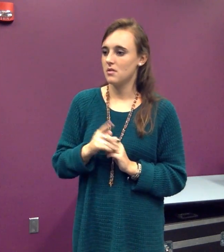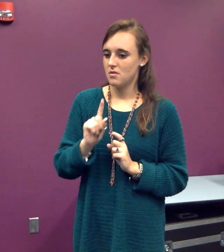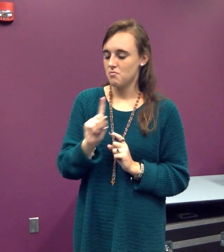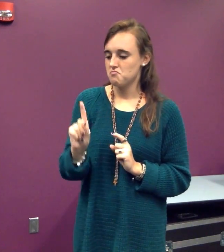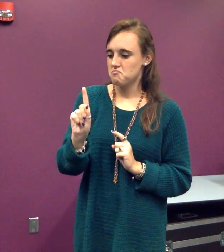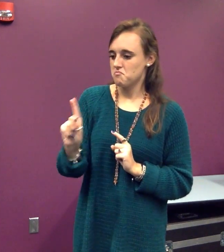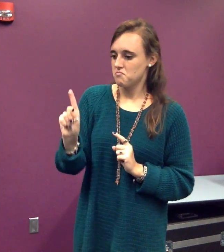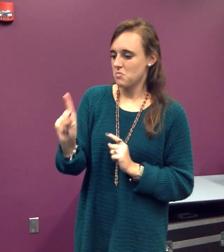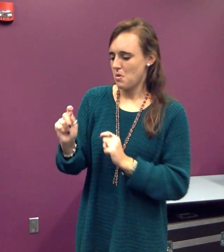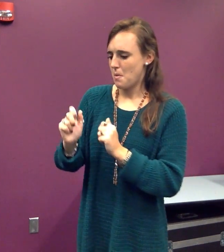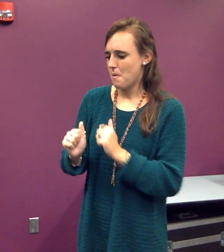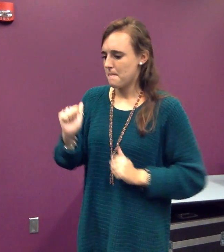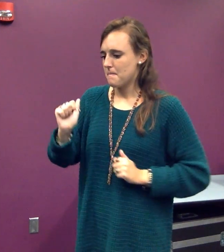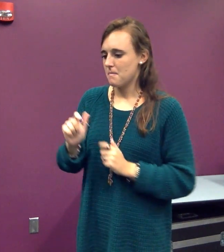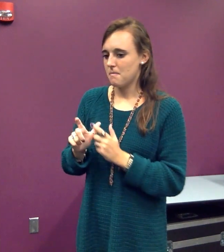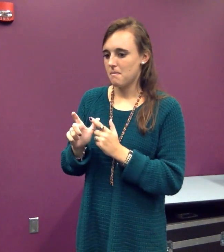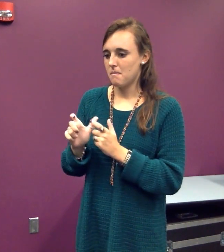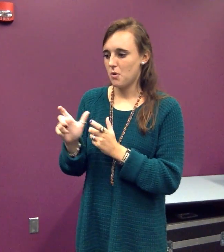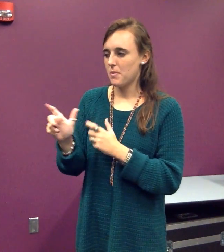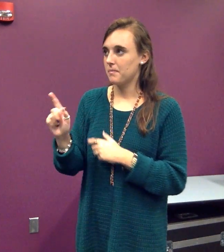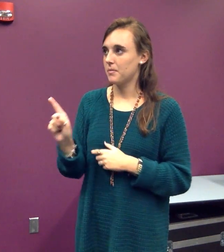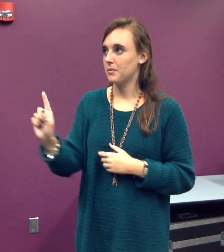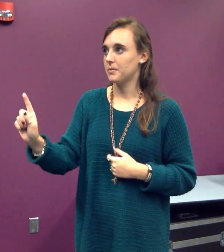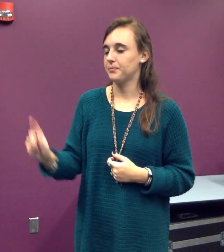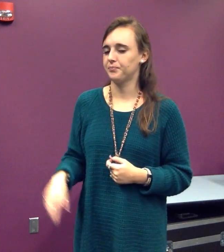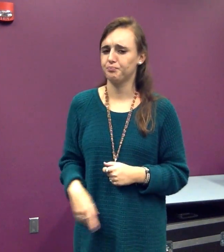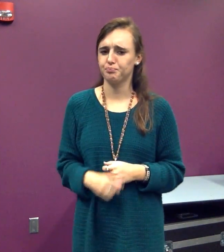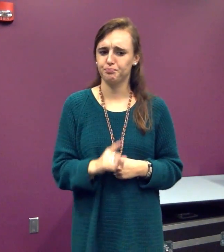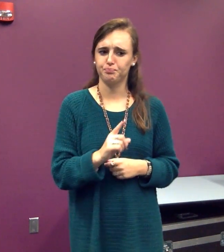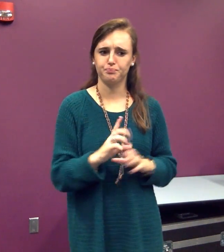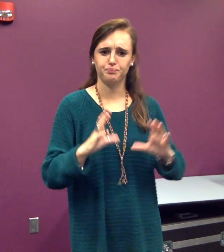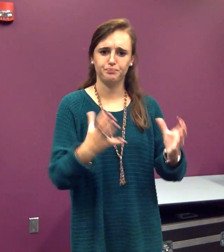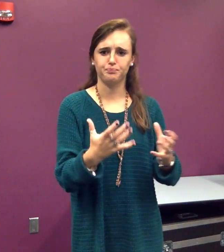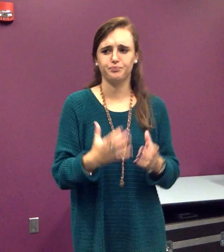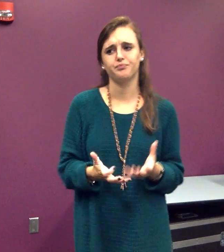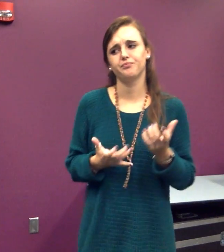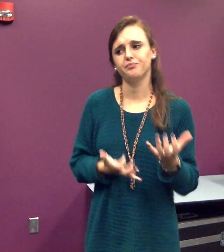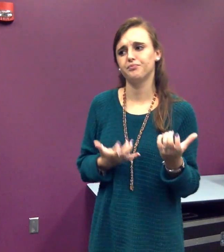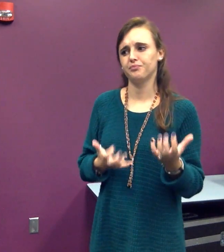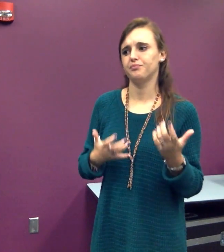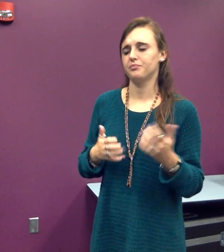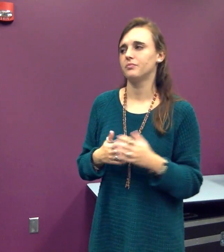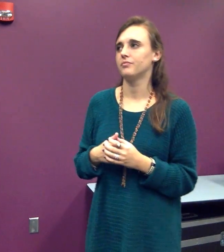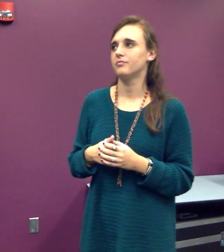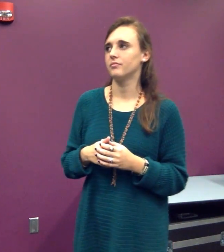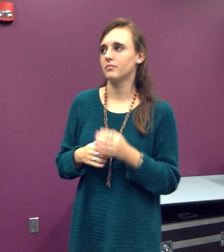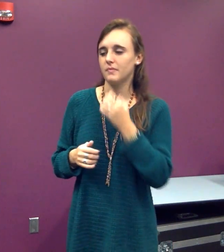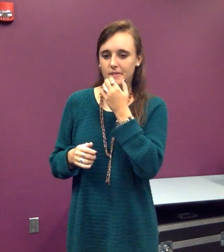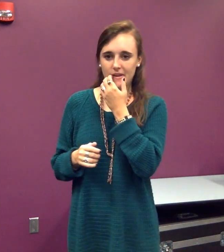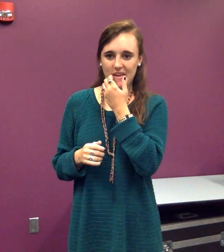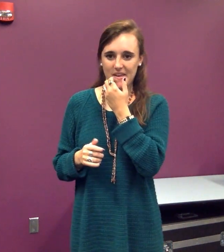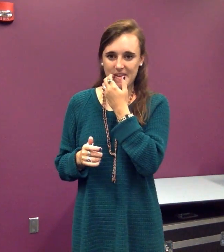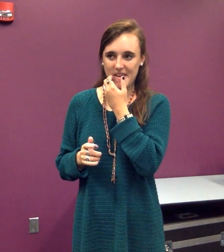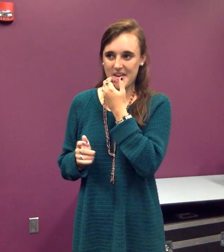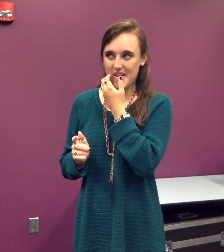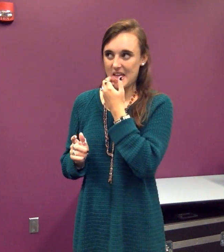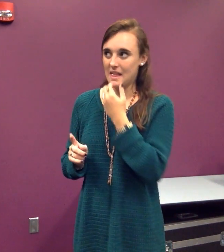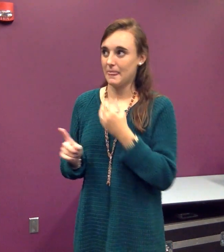runs, and he runs, and he runs, and he runs. And we're waiting, and we're waiting. He stops for a little bit of breath. Then he runs. He's crossing the bridge. He's in front of Bradley's. He goes,